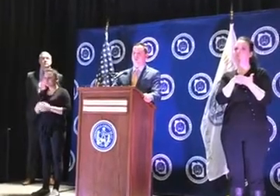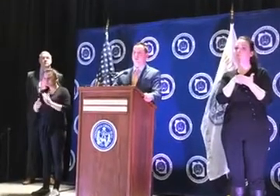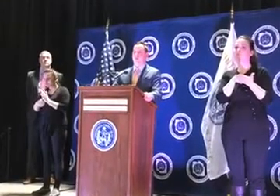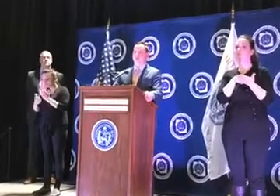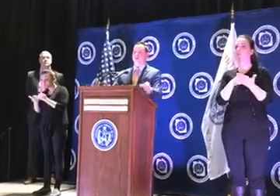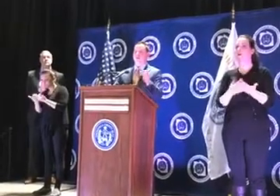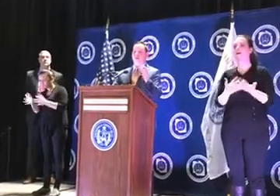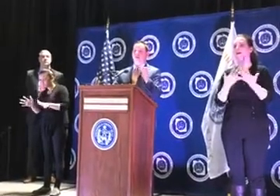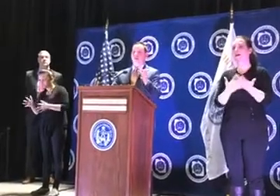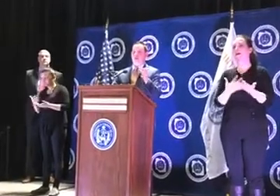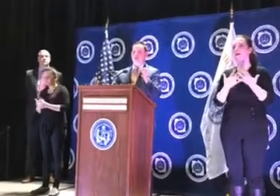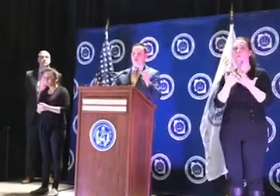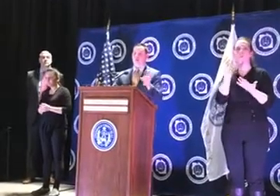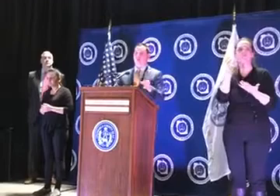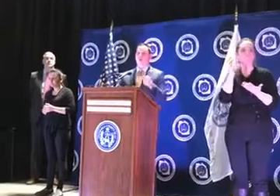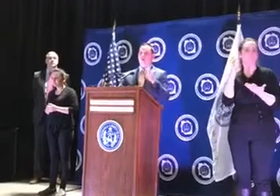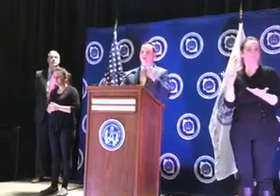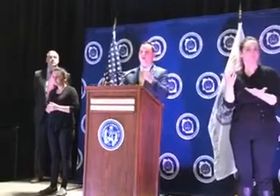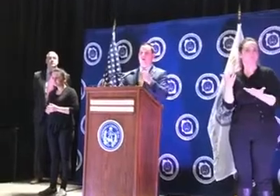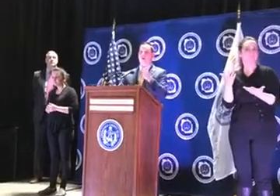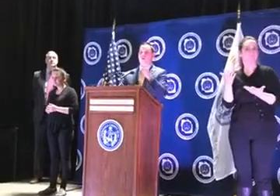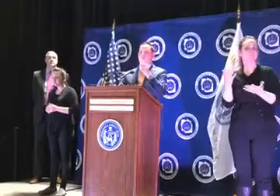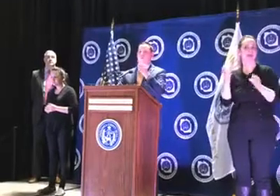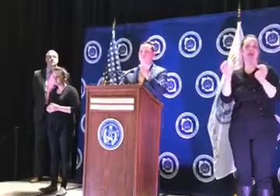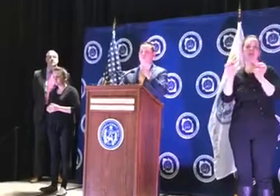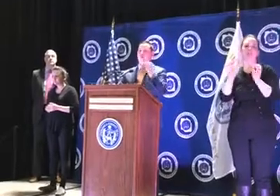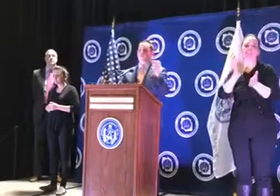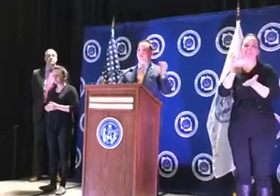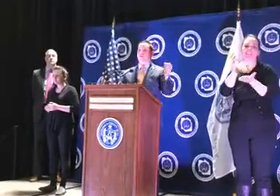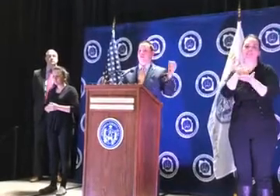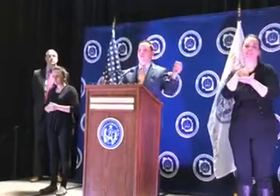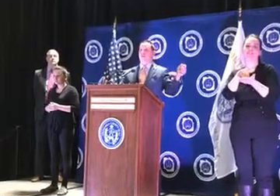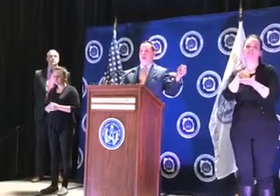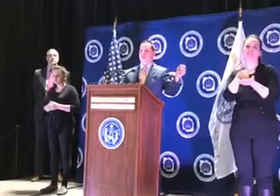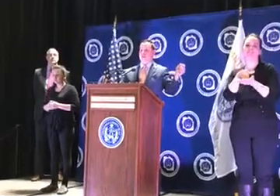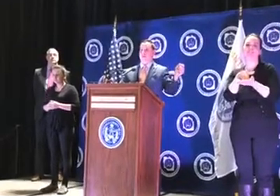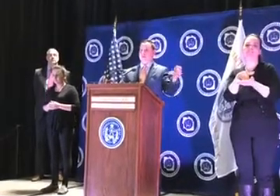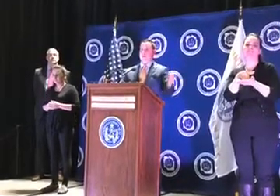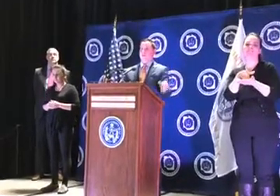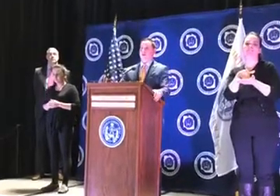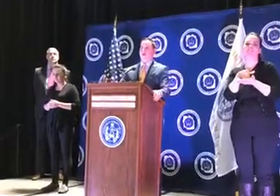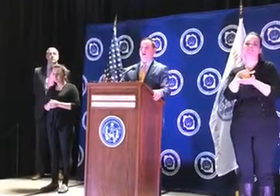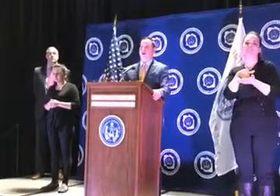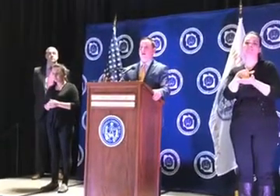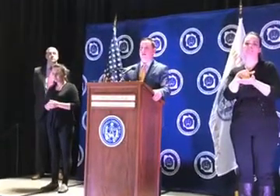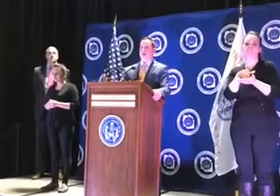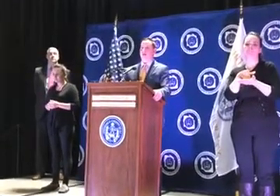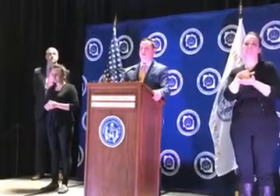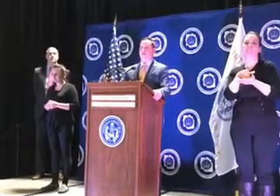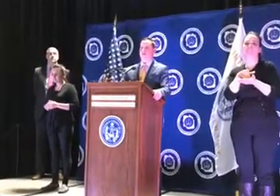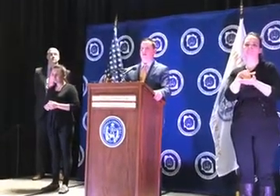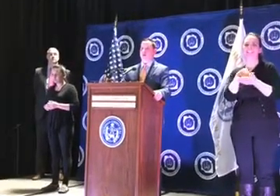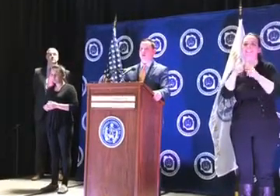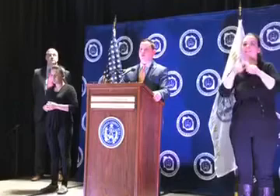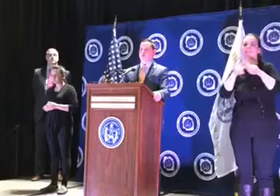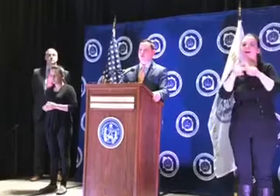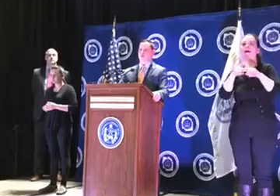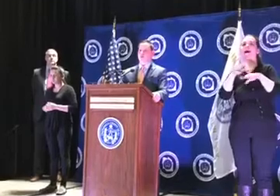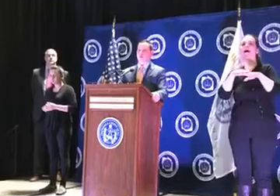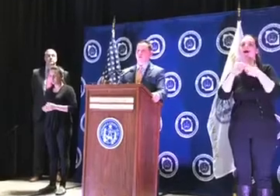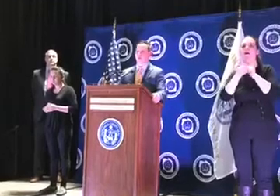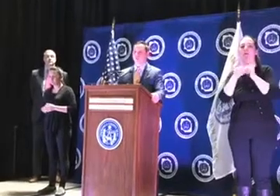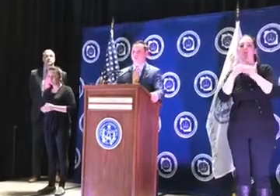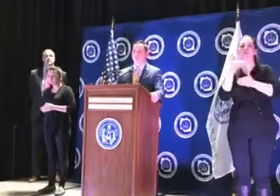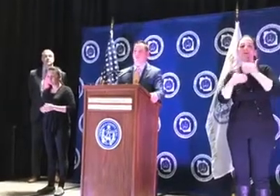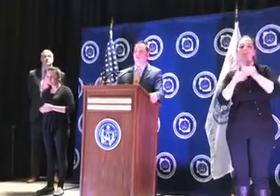our triage site, where the results went to get processed, and that is something that we've been